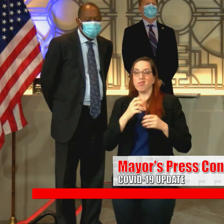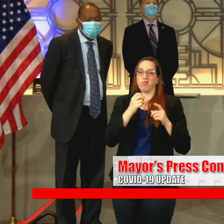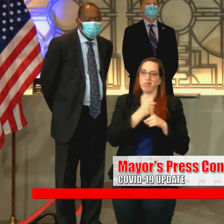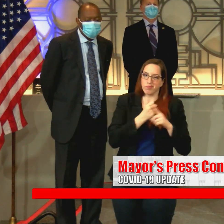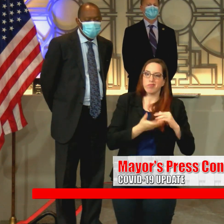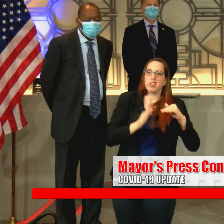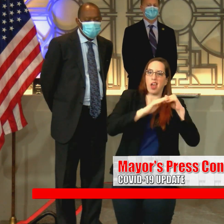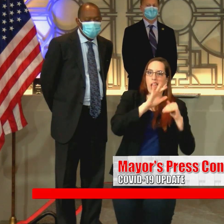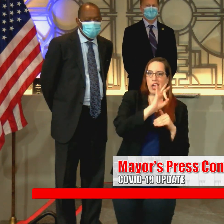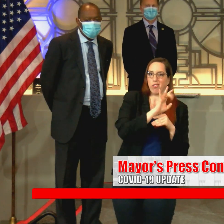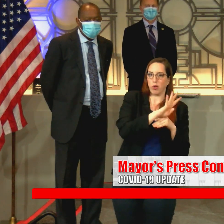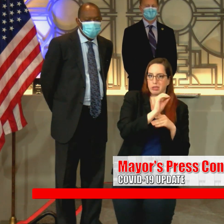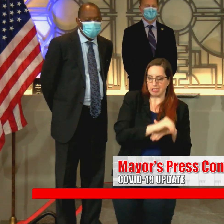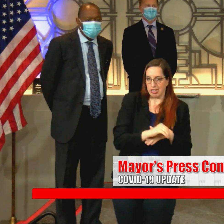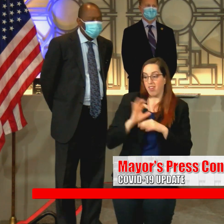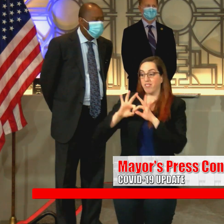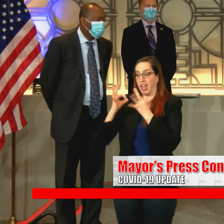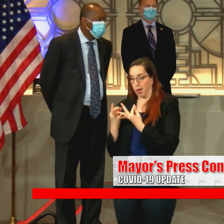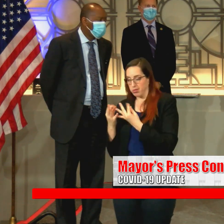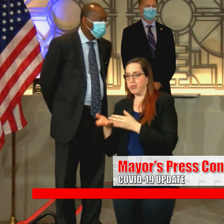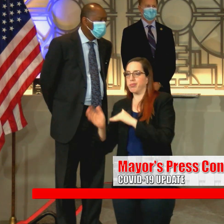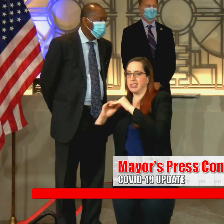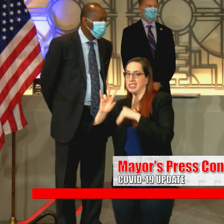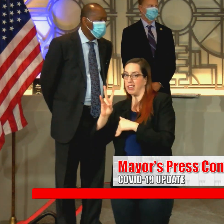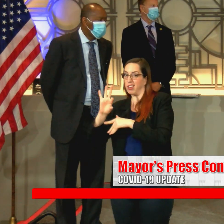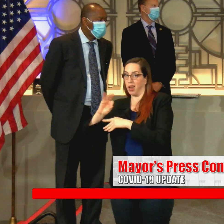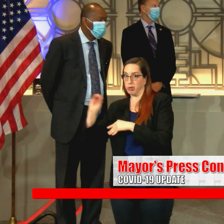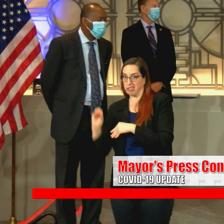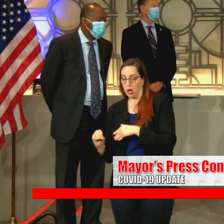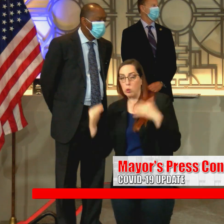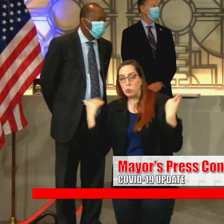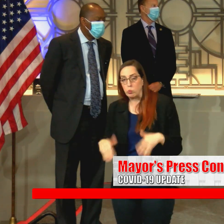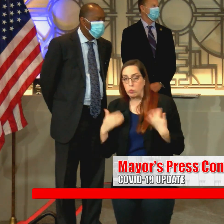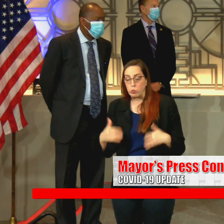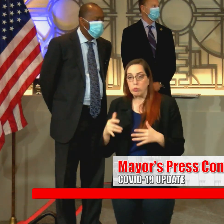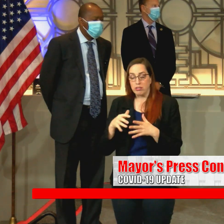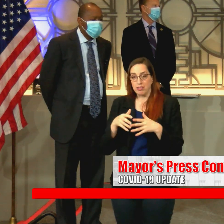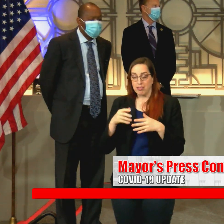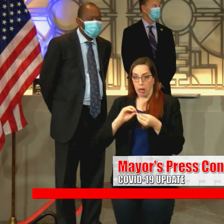aggravated assault charges are up 79%. That is very disturbing.